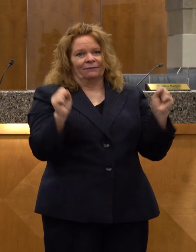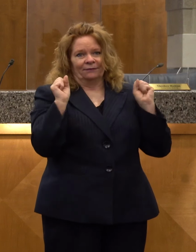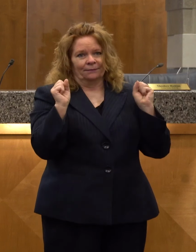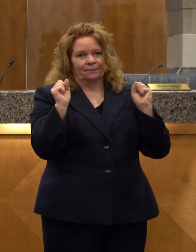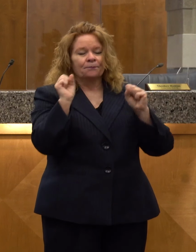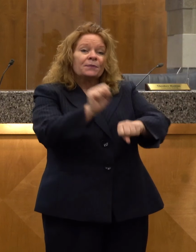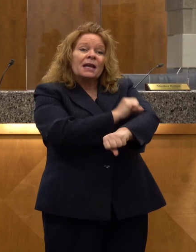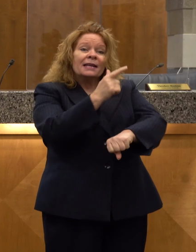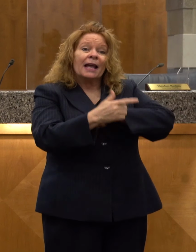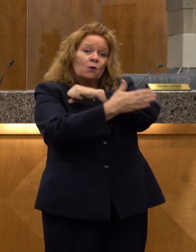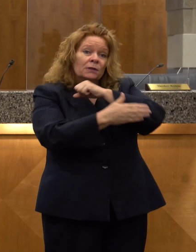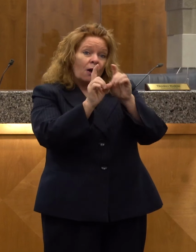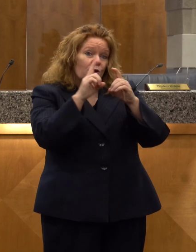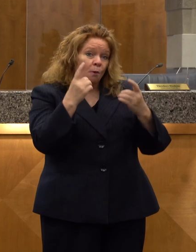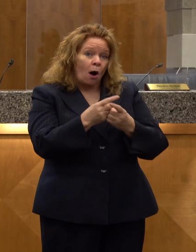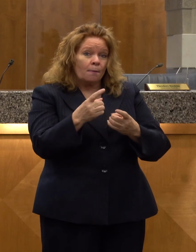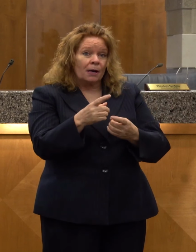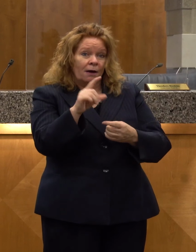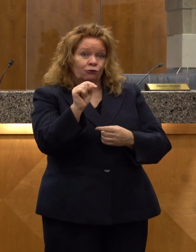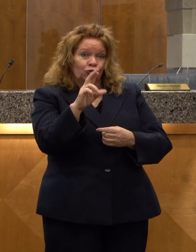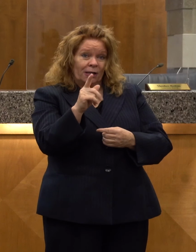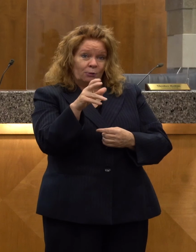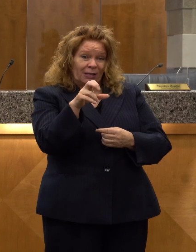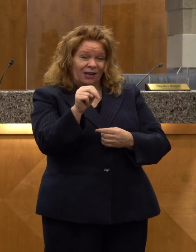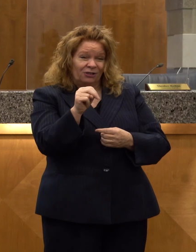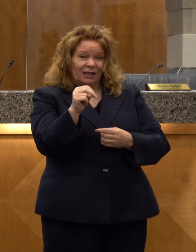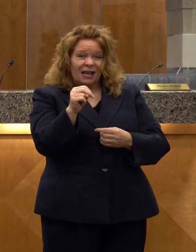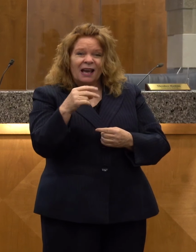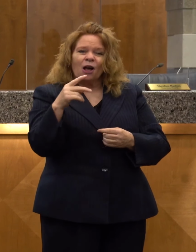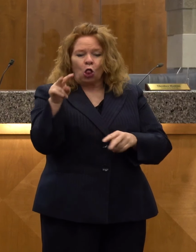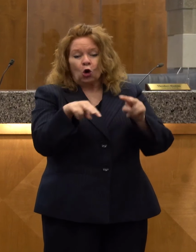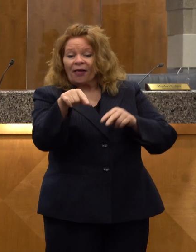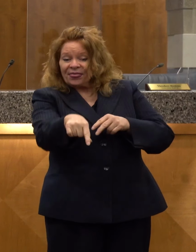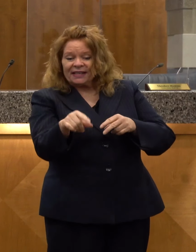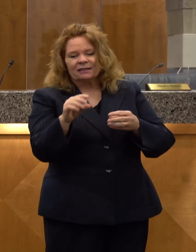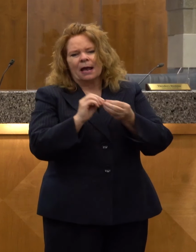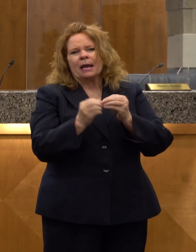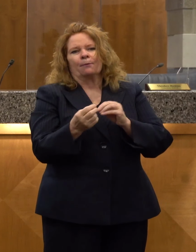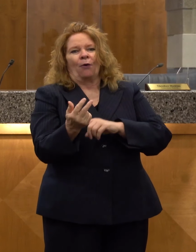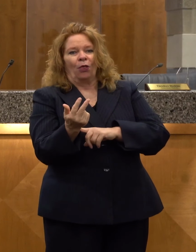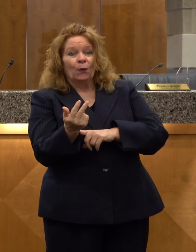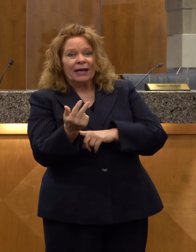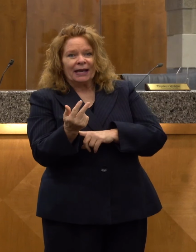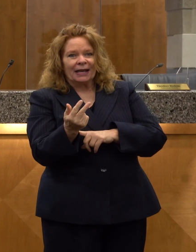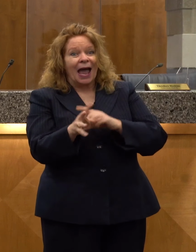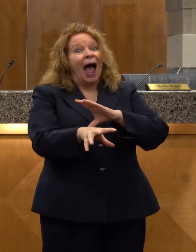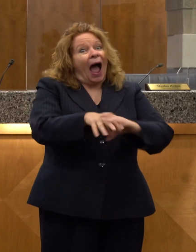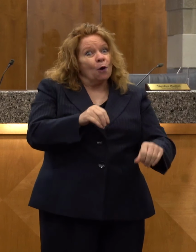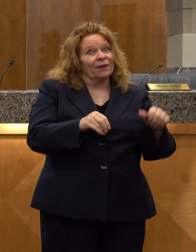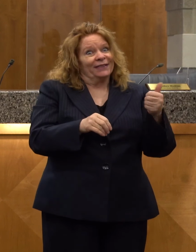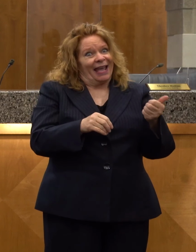Department of Transportation currently rates this section of Airport Road a 3 on a scale of 1 to